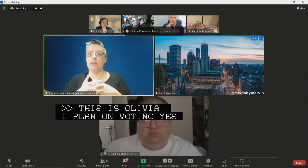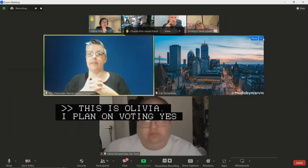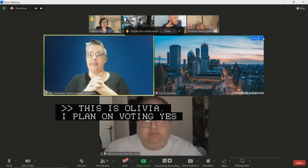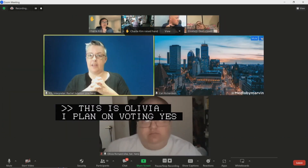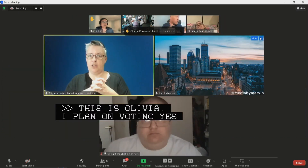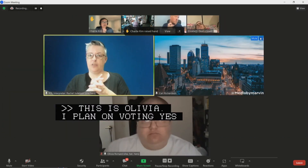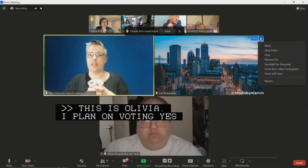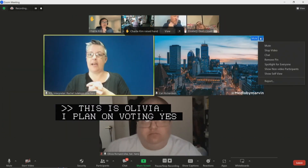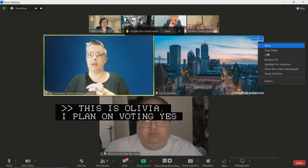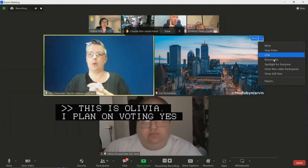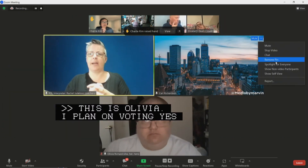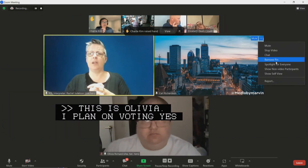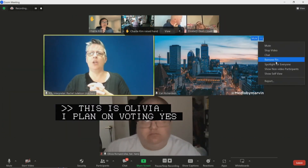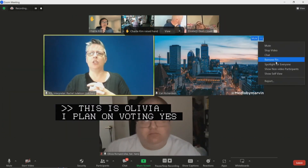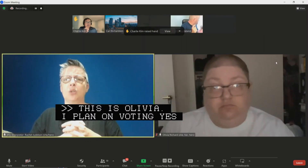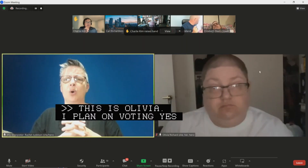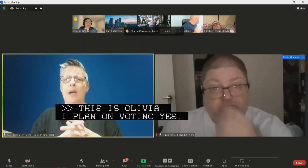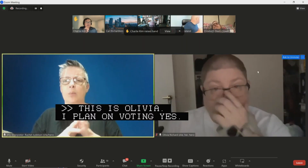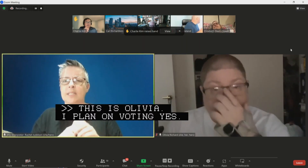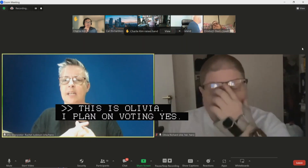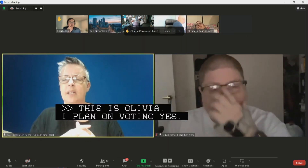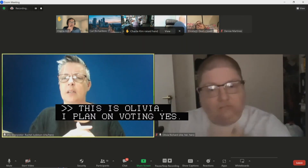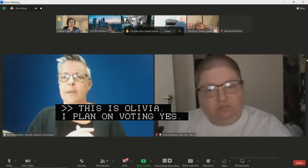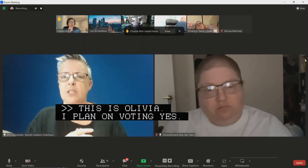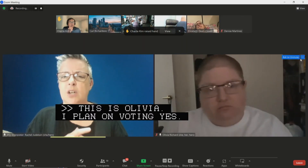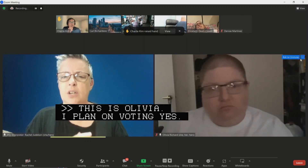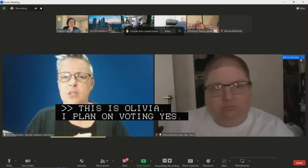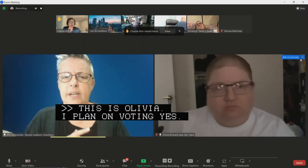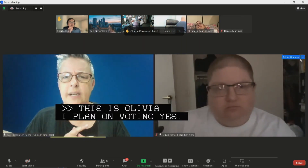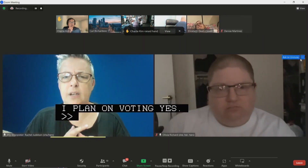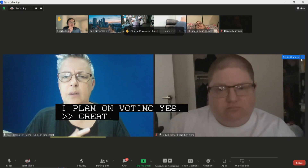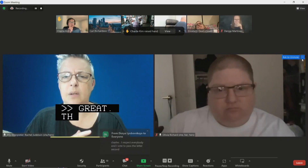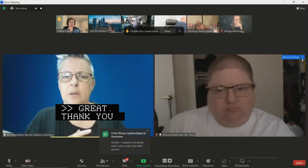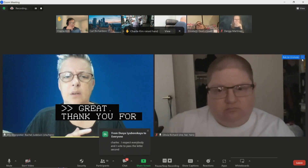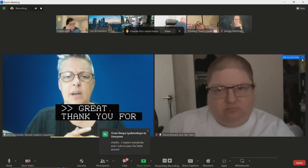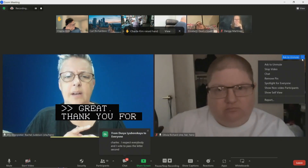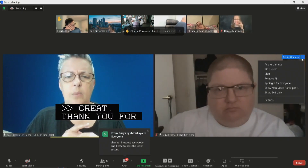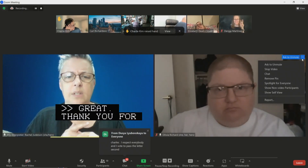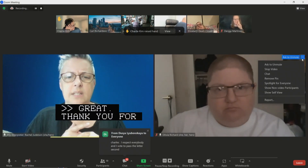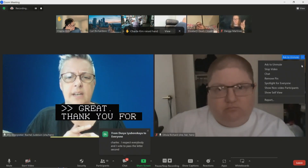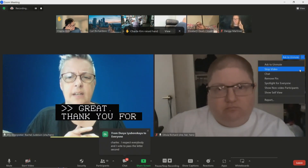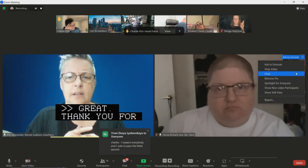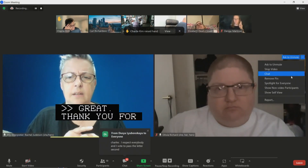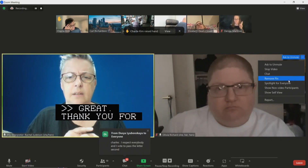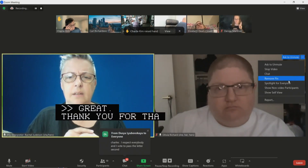Great. Olivia, thank you for that. Okay. So hang on one second. My daughter is right here.